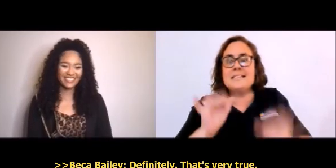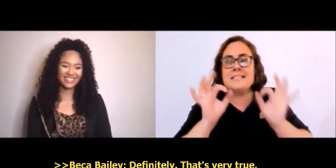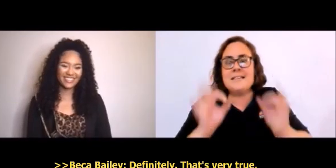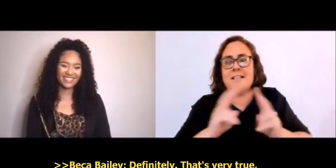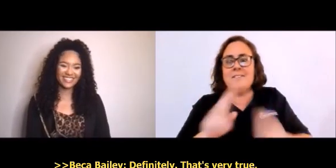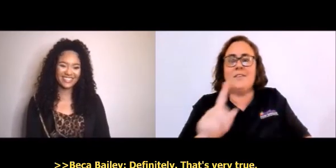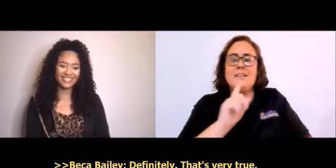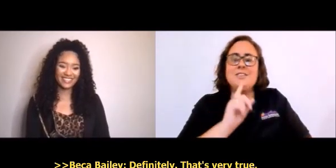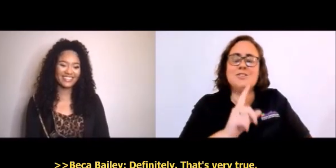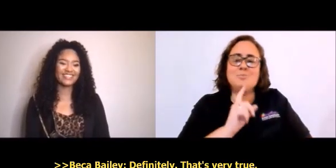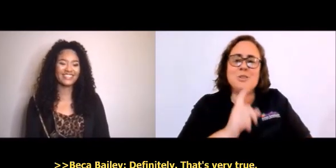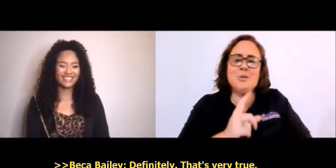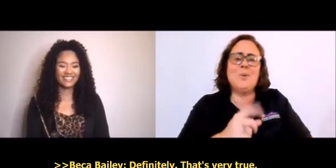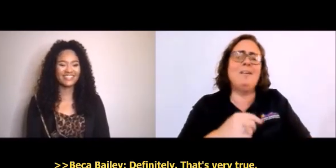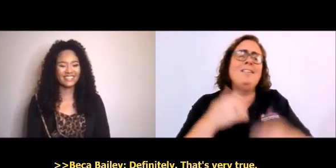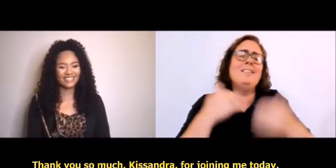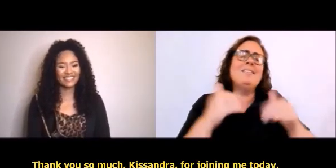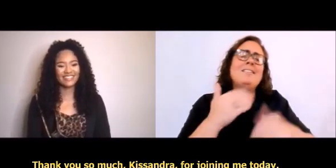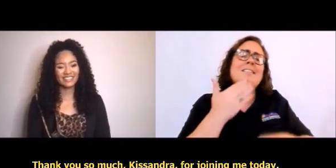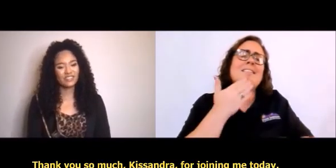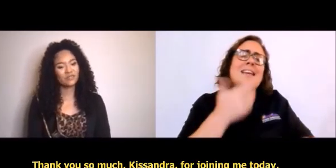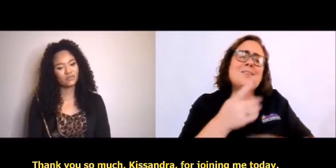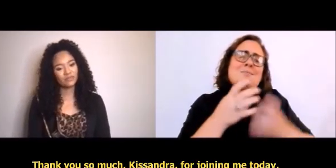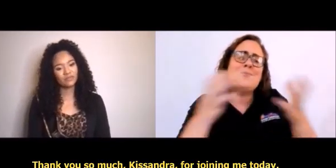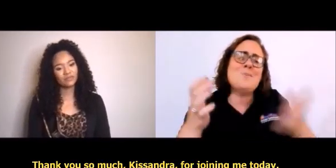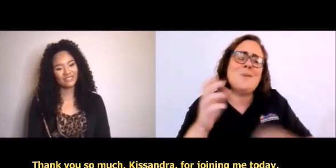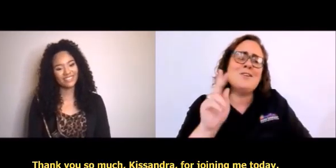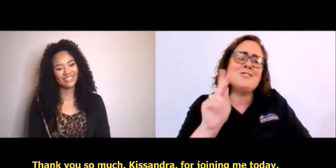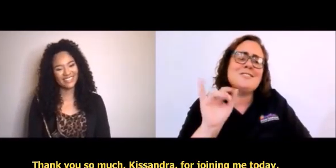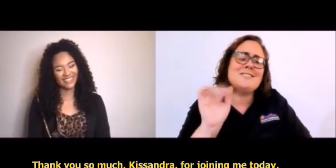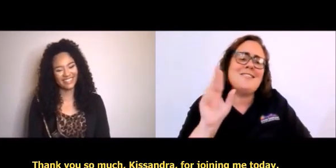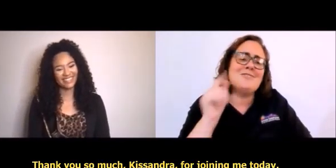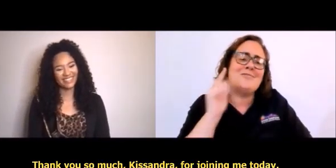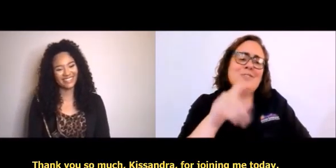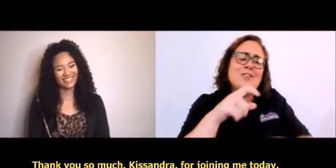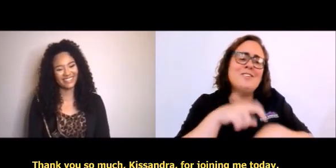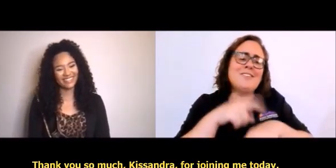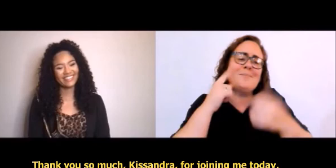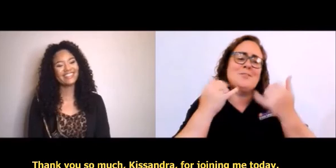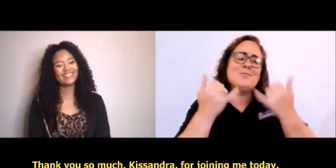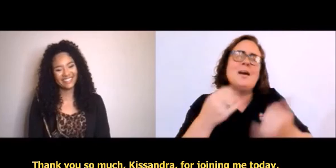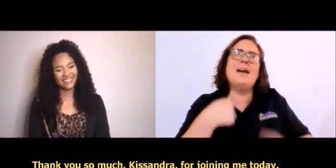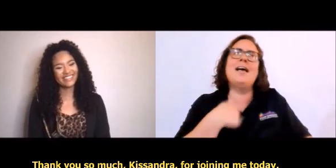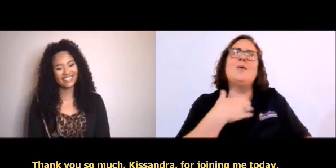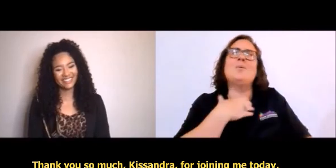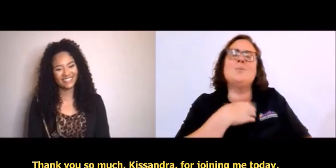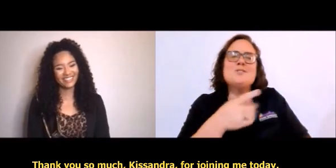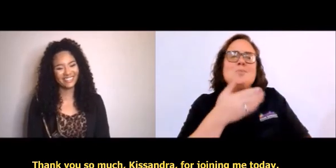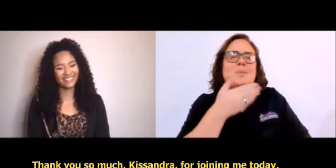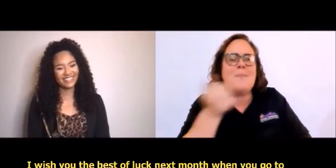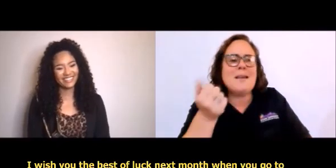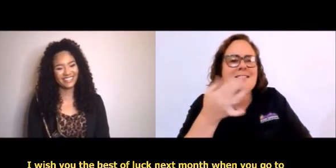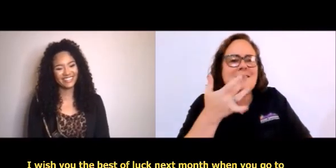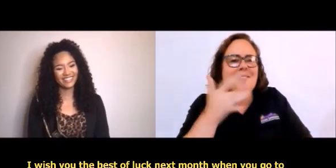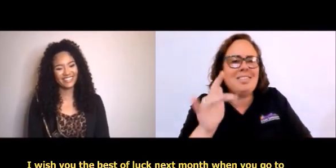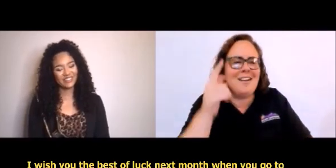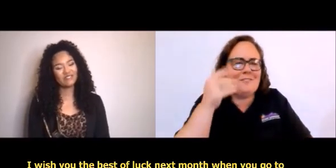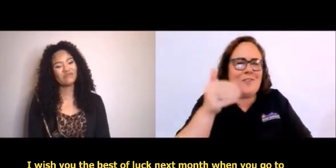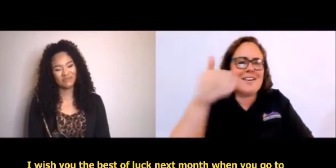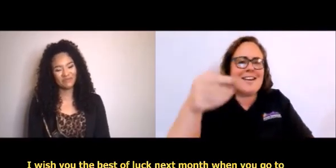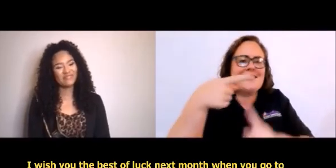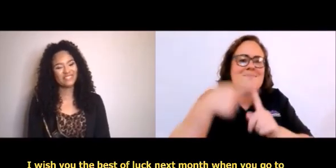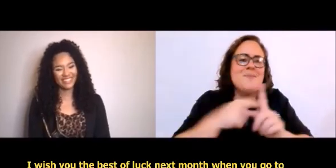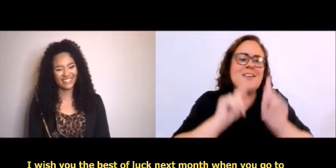Definitely, that's very true. Thank you so much, Kissandra, for joining me today. I wish you the best of